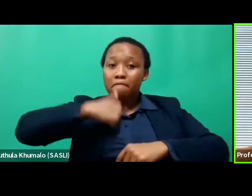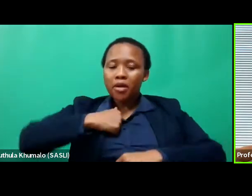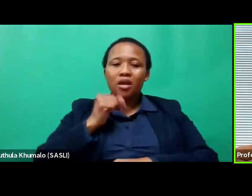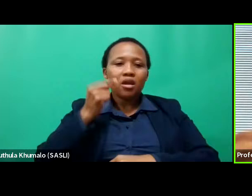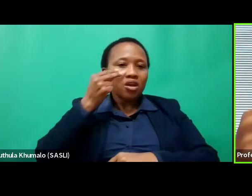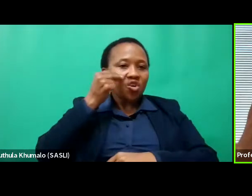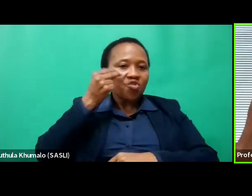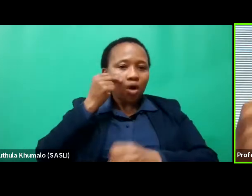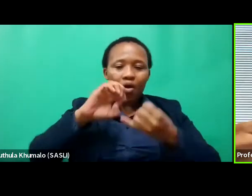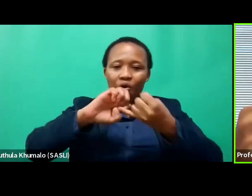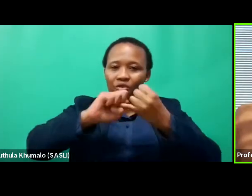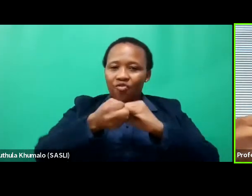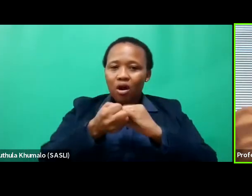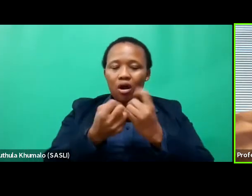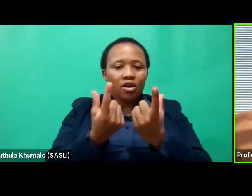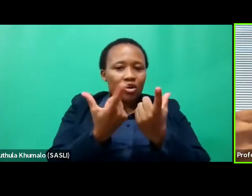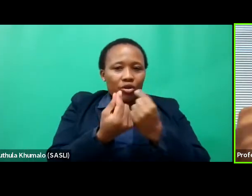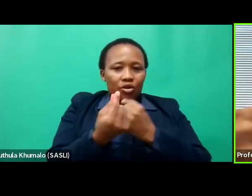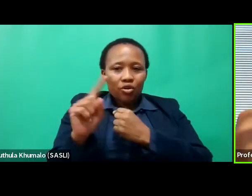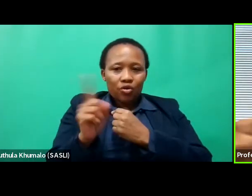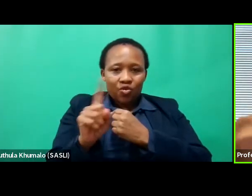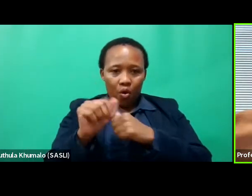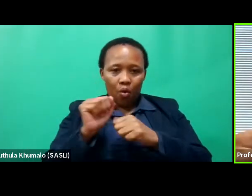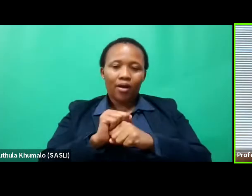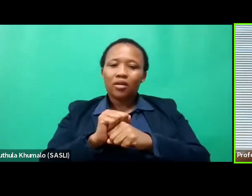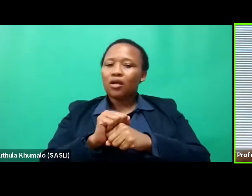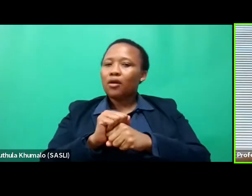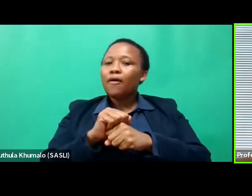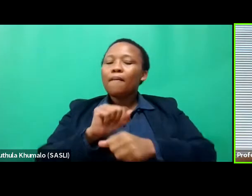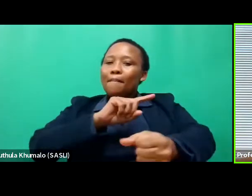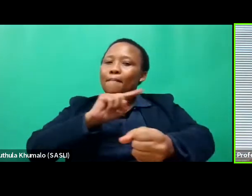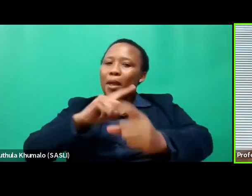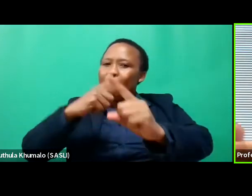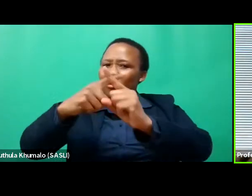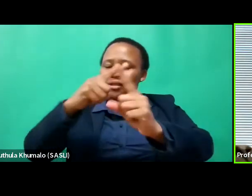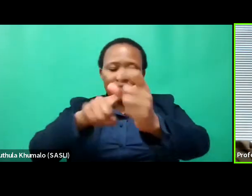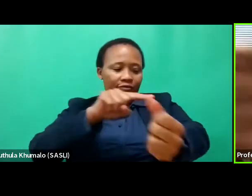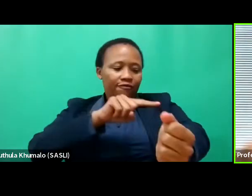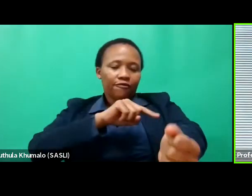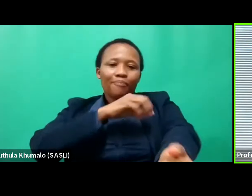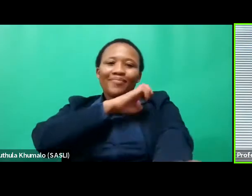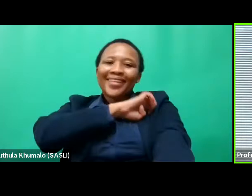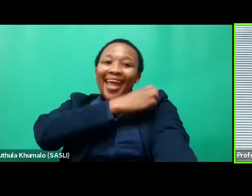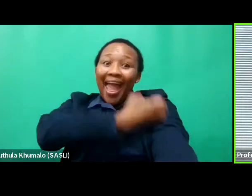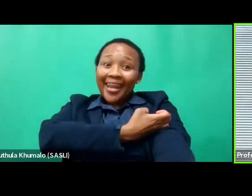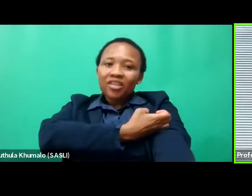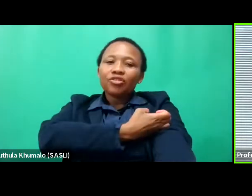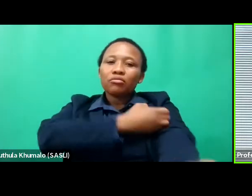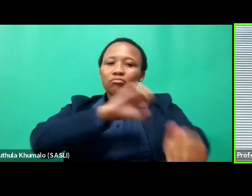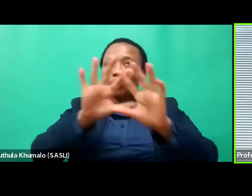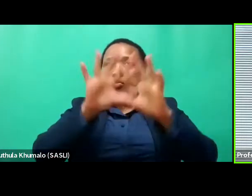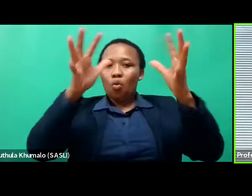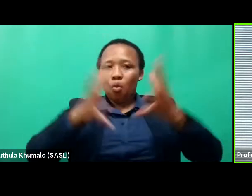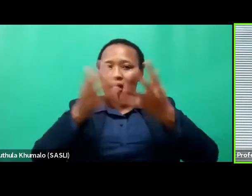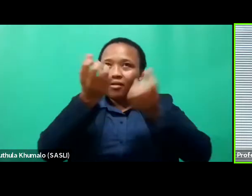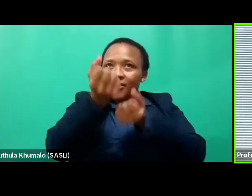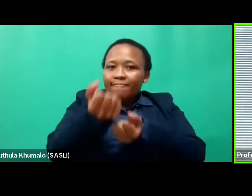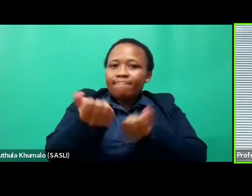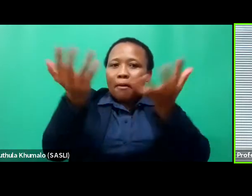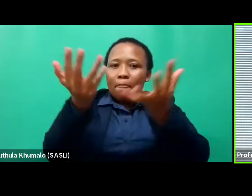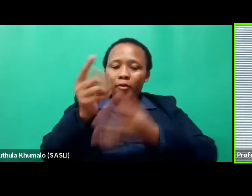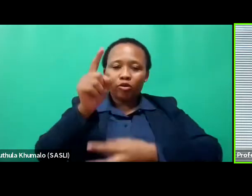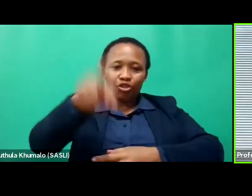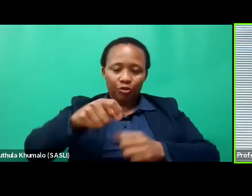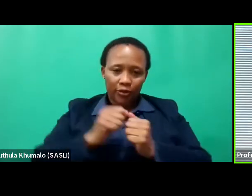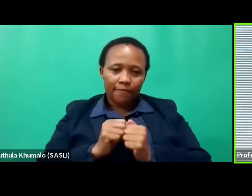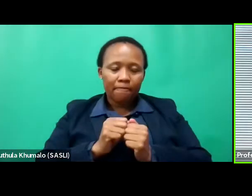Africans must put positive energy into the world, because that comes back to you. If you feed the world with